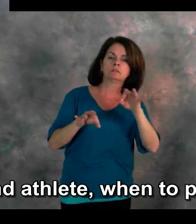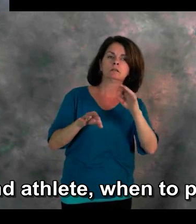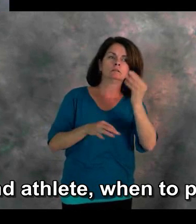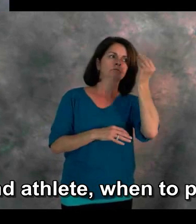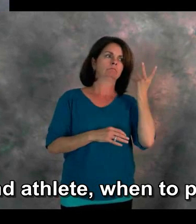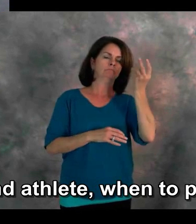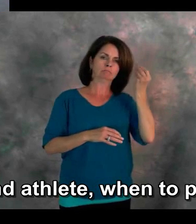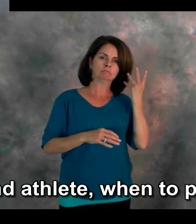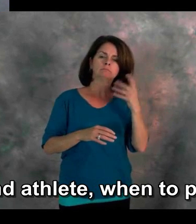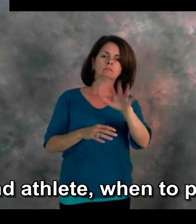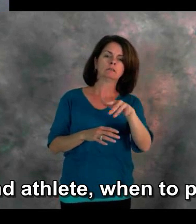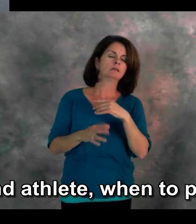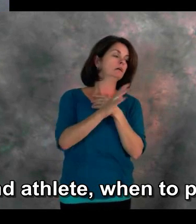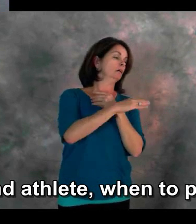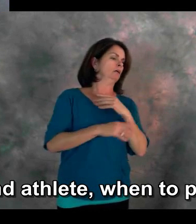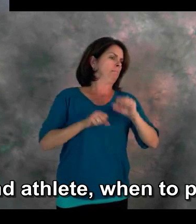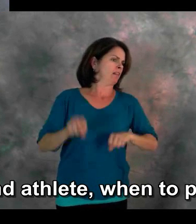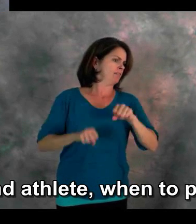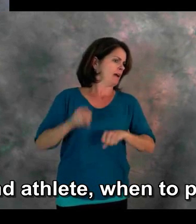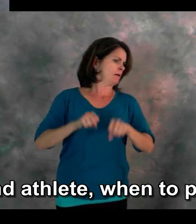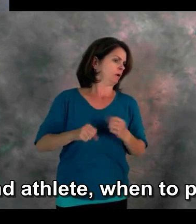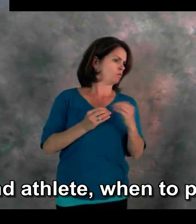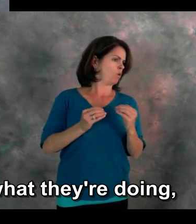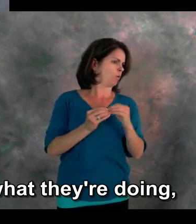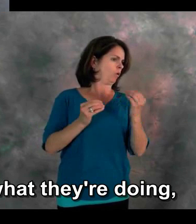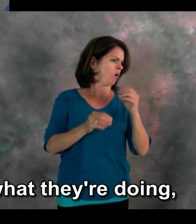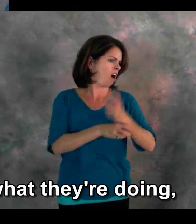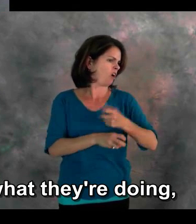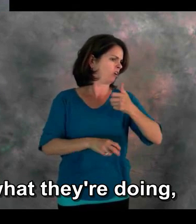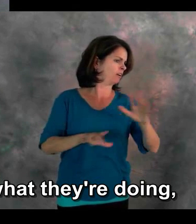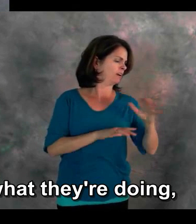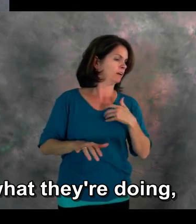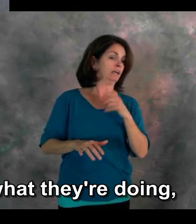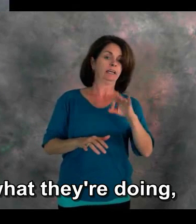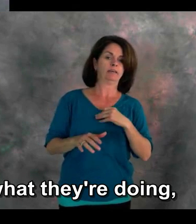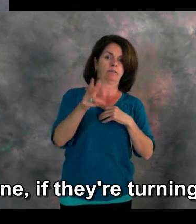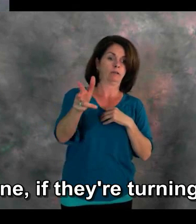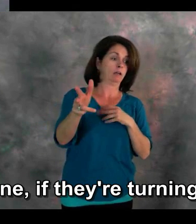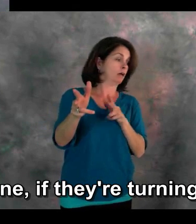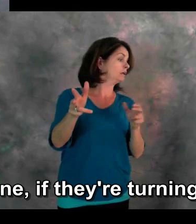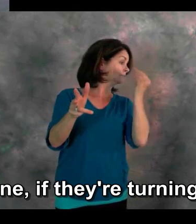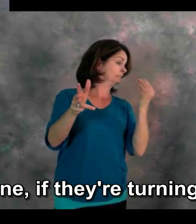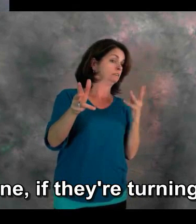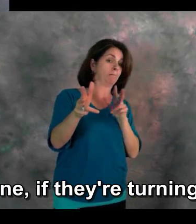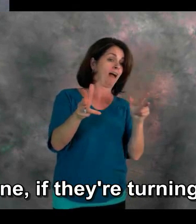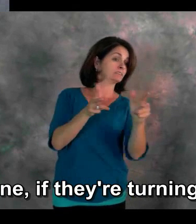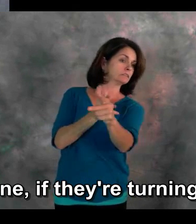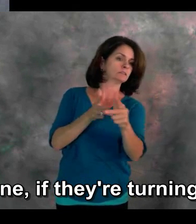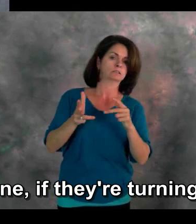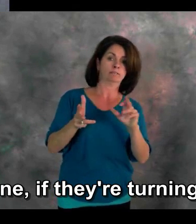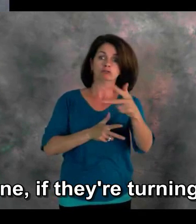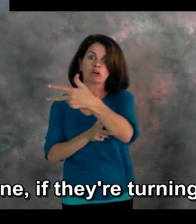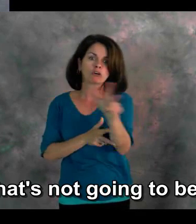telling the stoker, the blind athlete, when to pedal, how hard to pedal, what they're doing, if they're passing someone, if they're